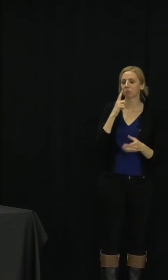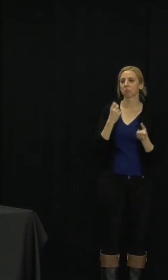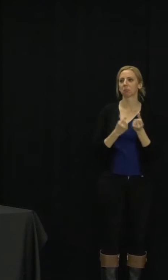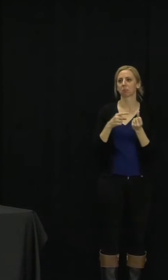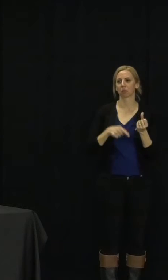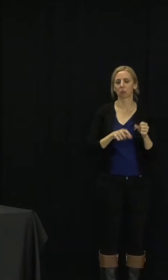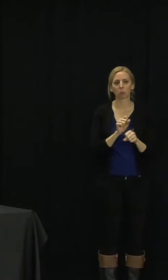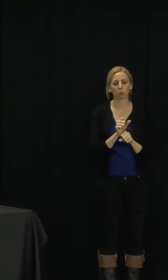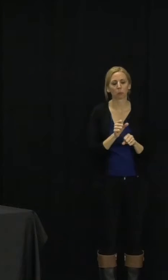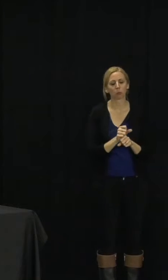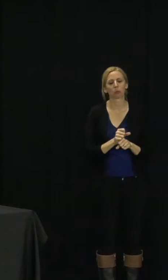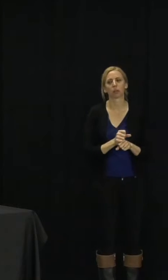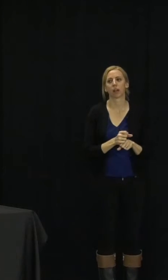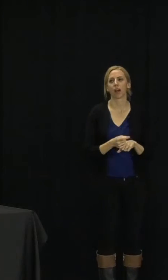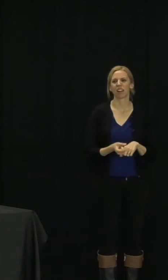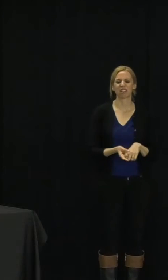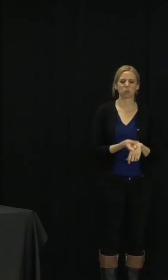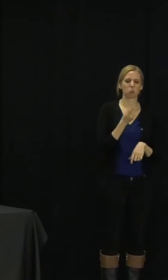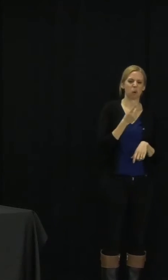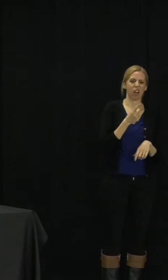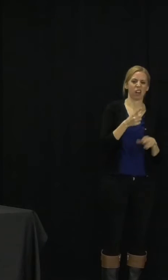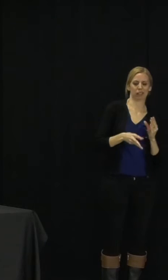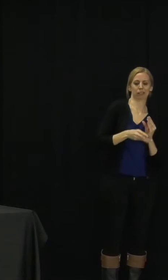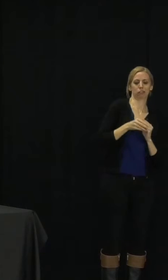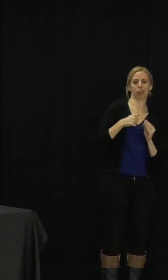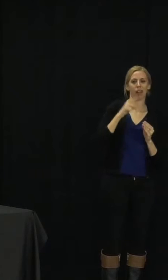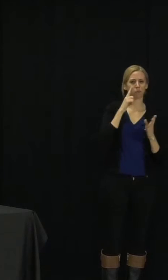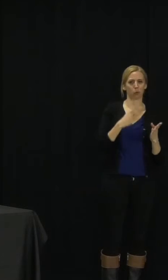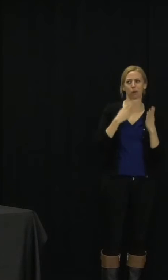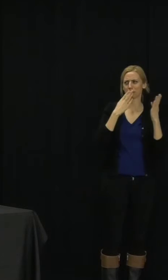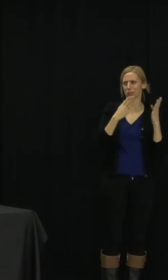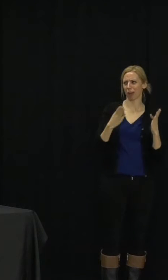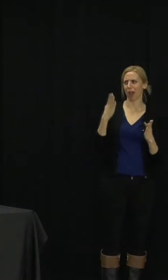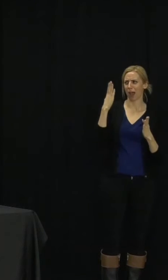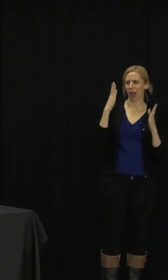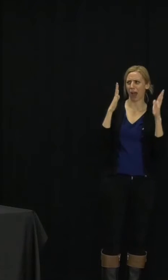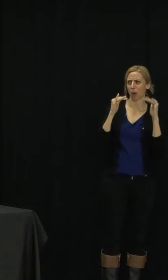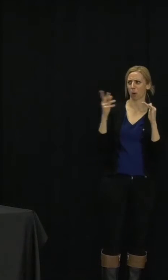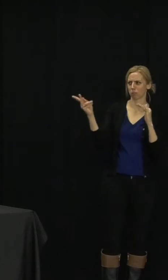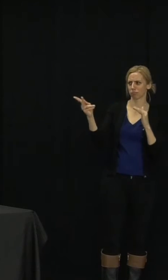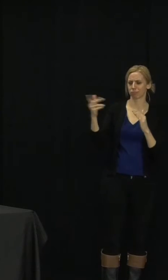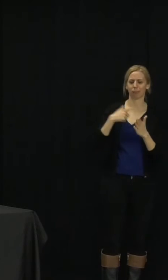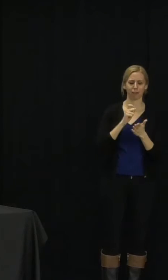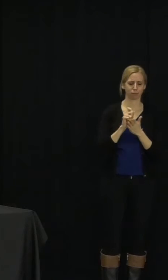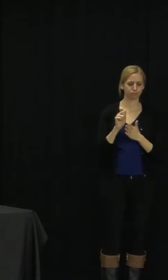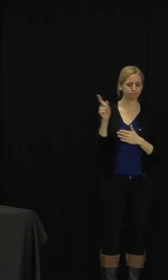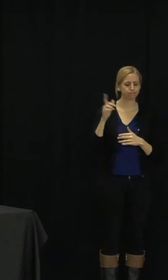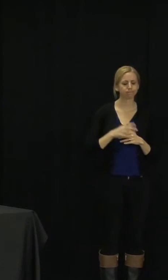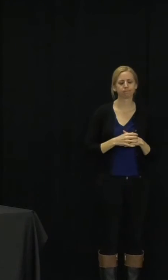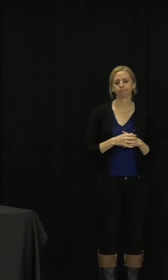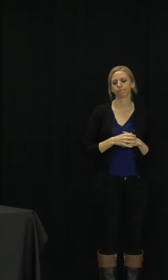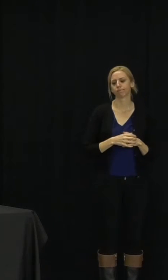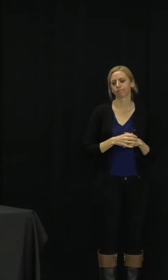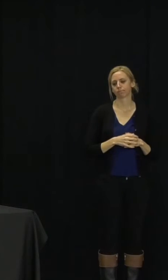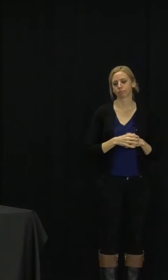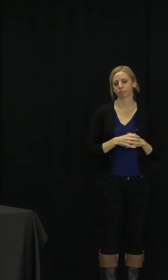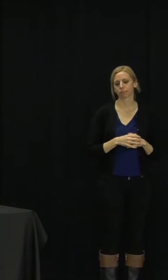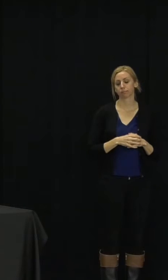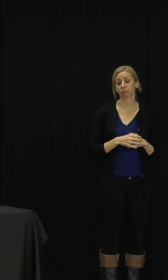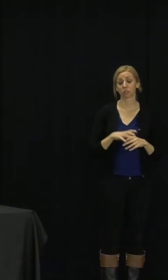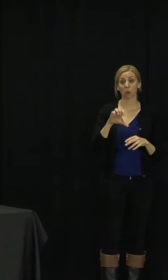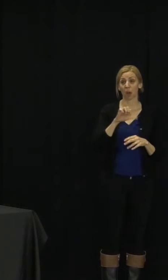too much work, and then they always question what's the impact of that. But I think that potential funding is deeply important, and it's